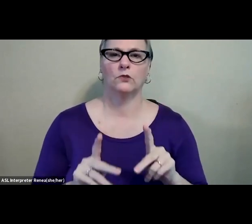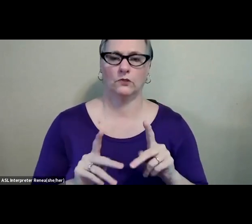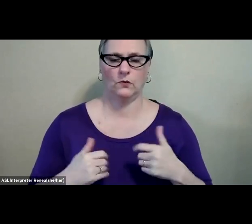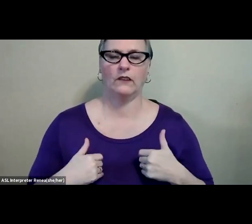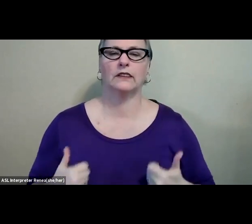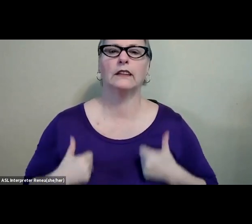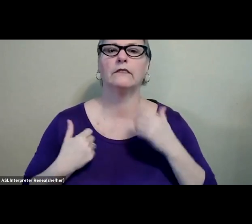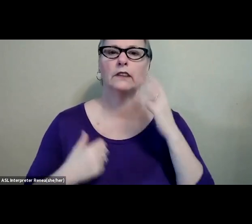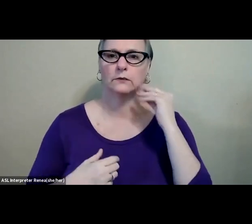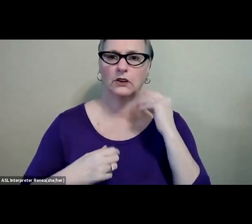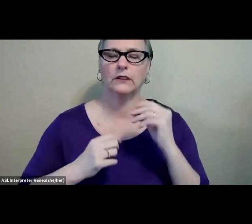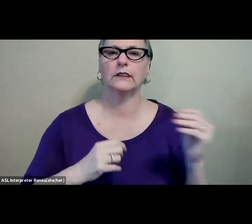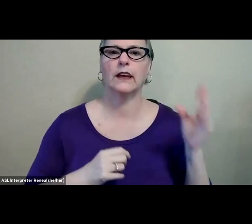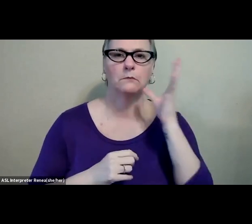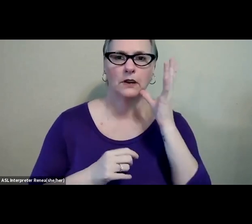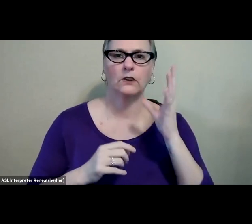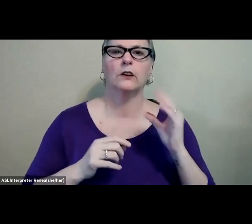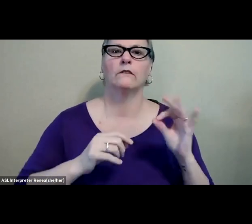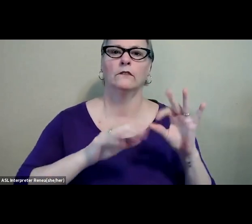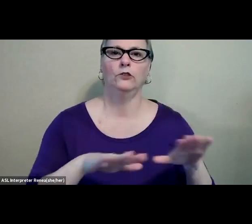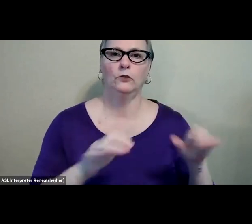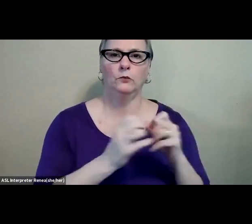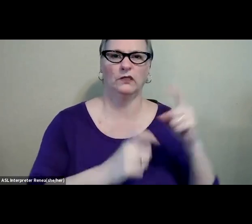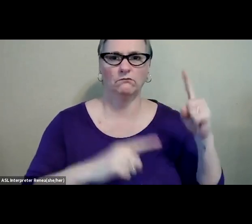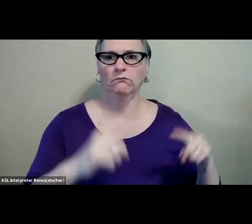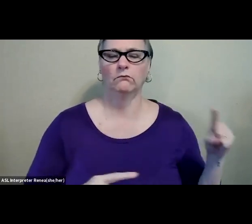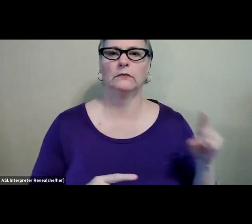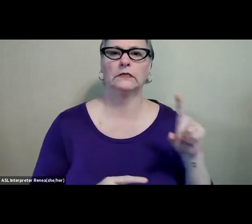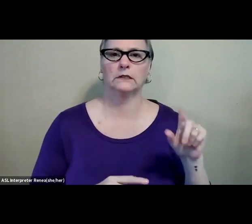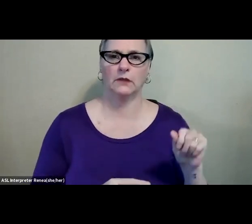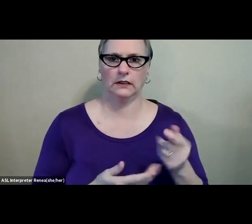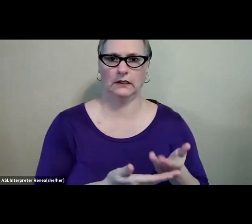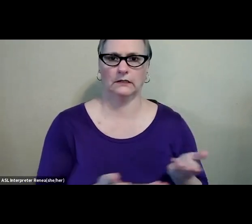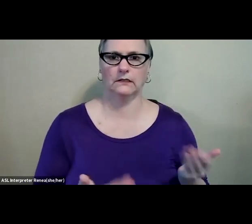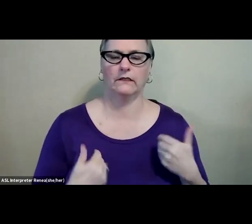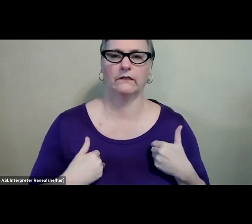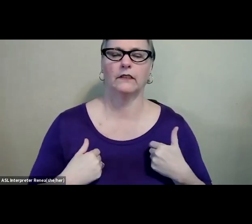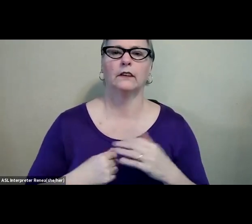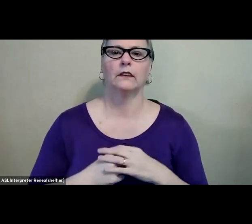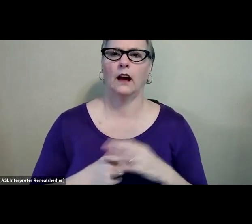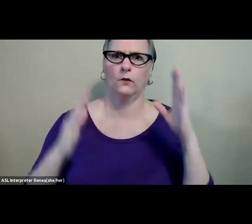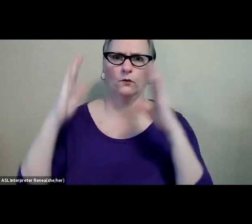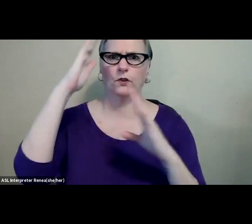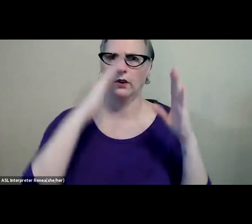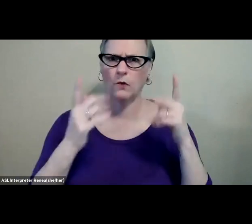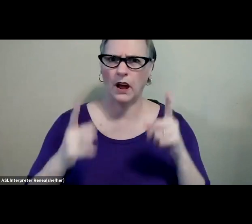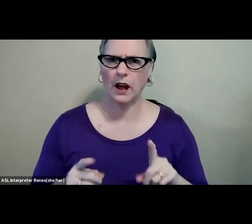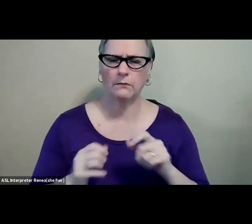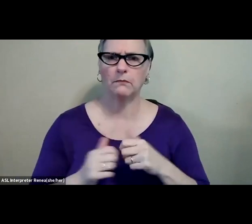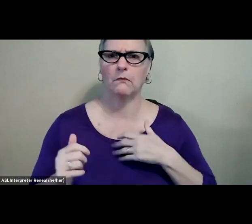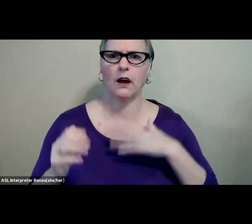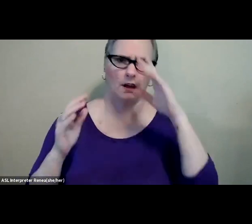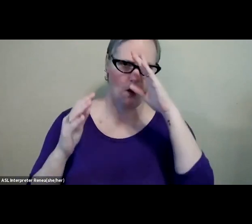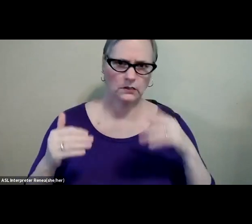the parent of children with various disabilities i worry every day what could happen to my adult daughter with autism